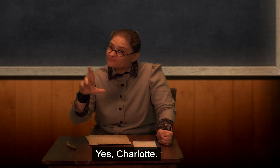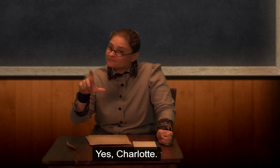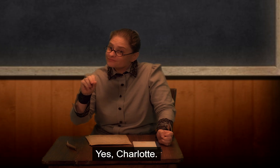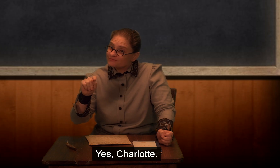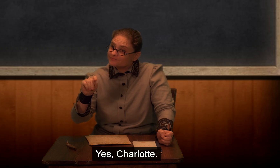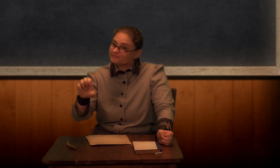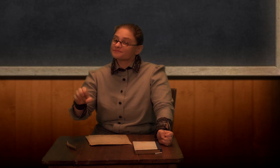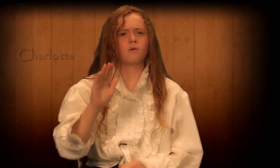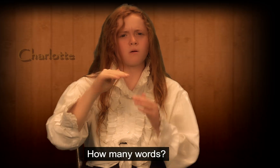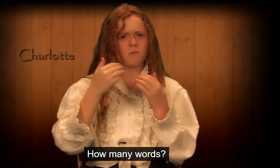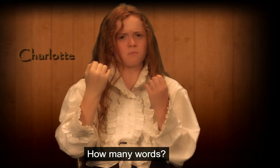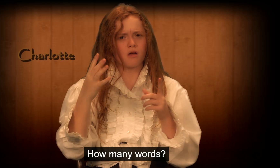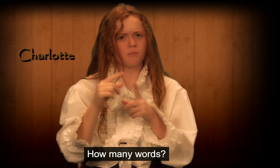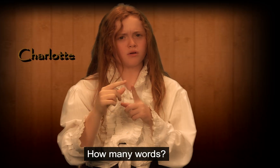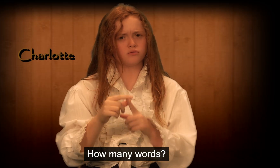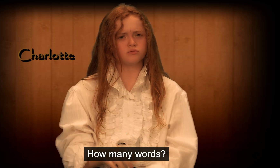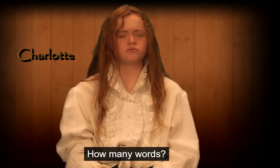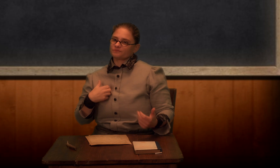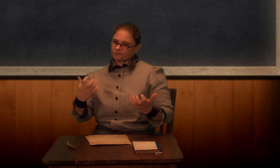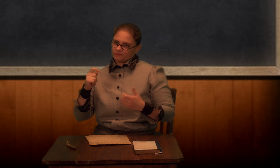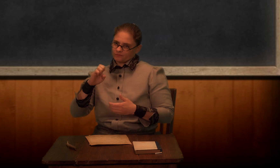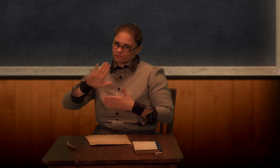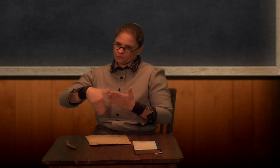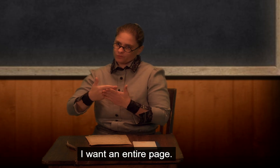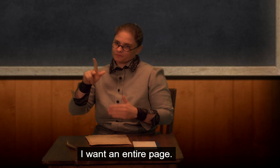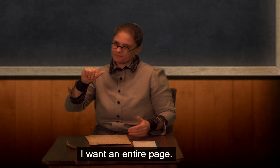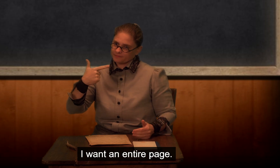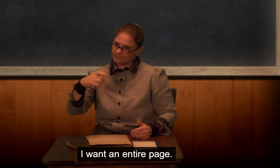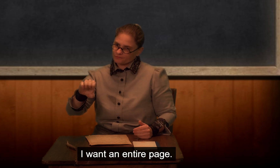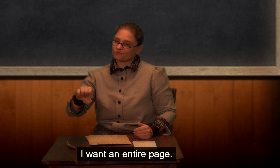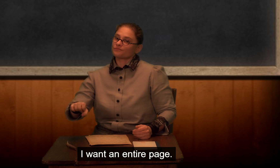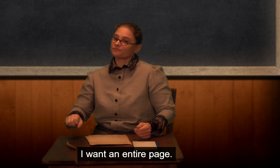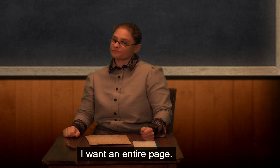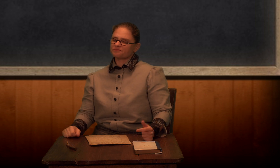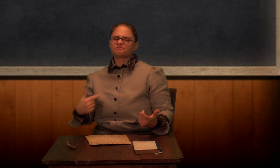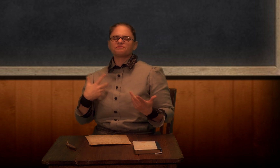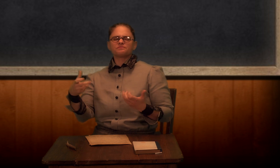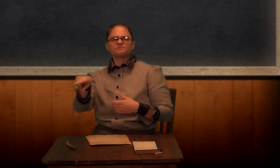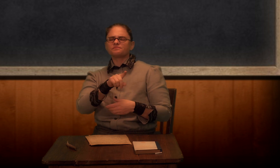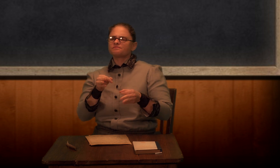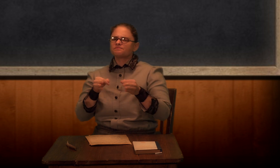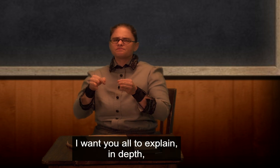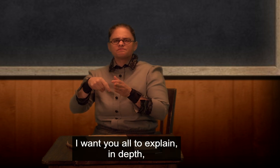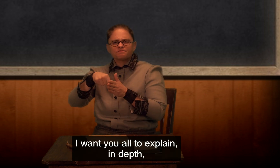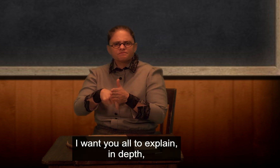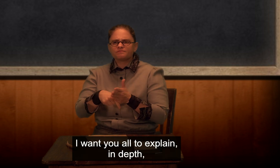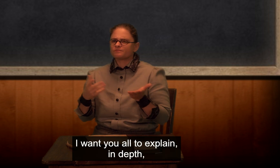Yes, Charlotte? How many words? I want an entire page. I want you all to